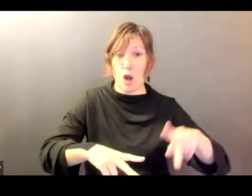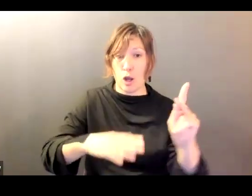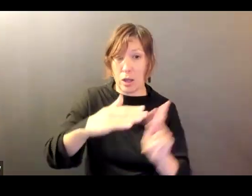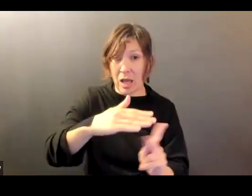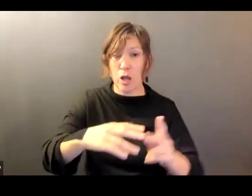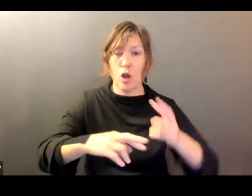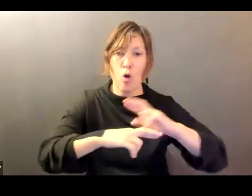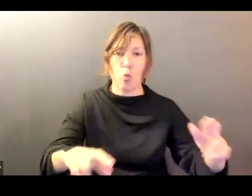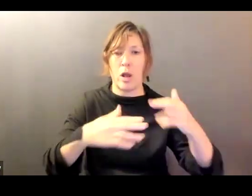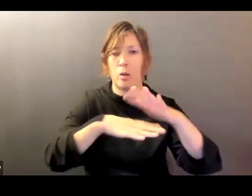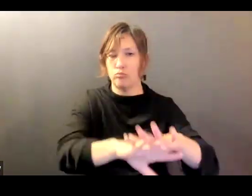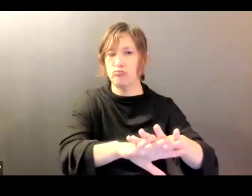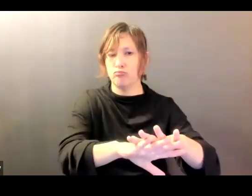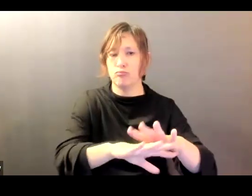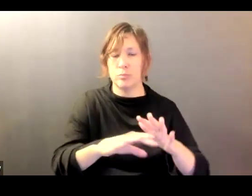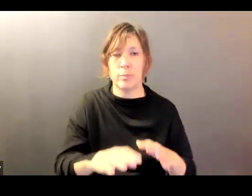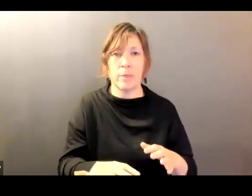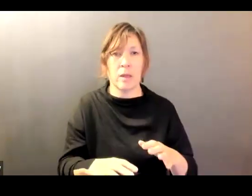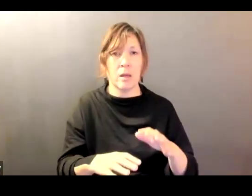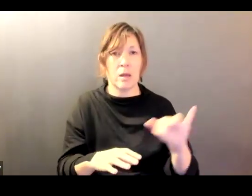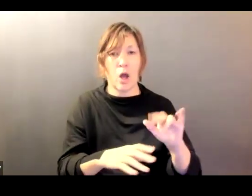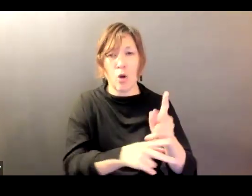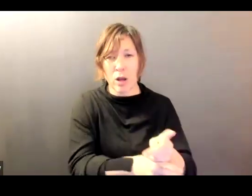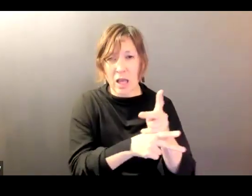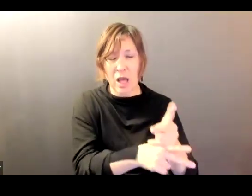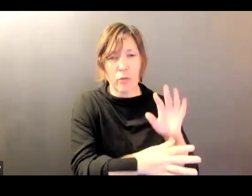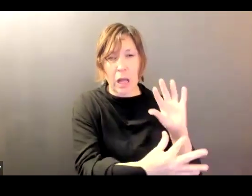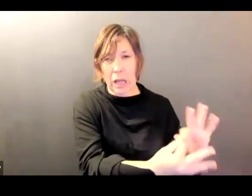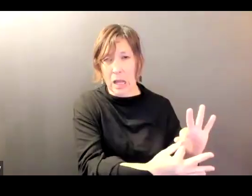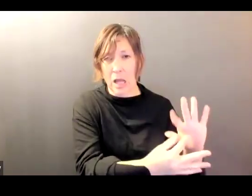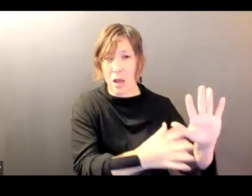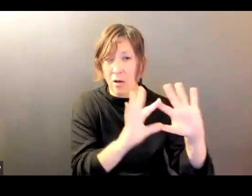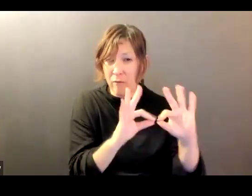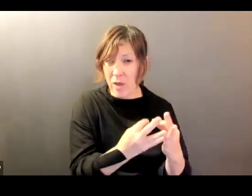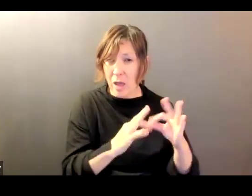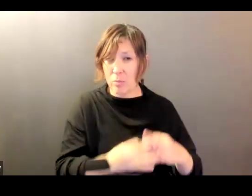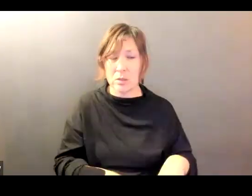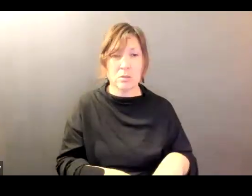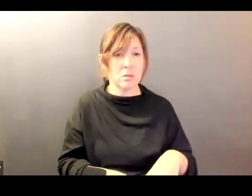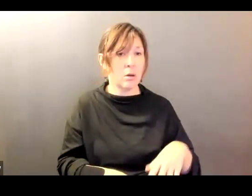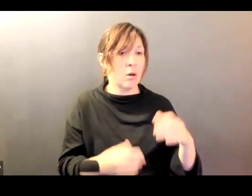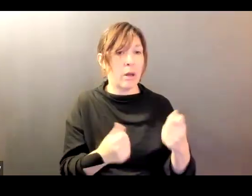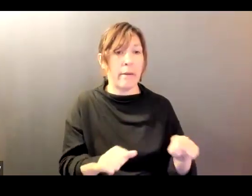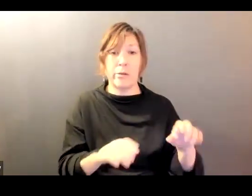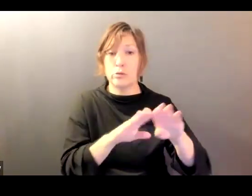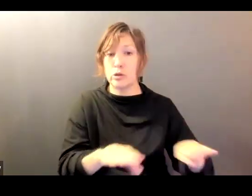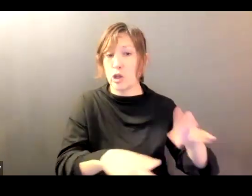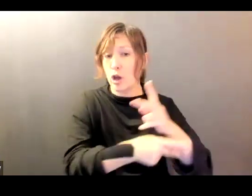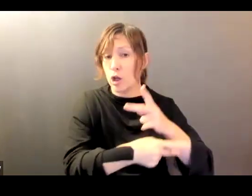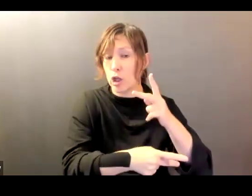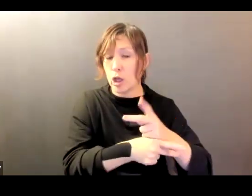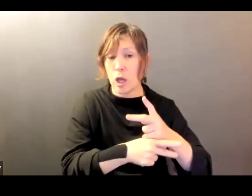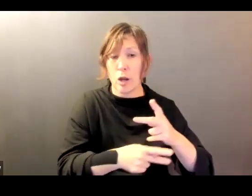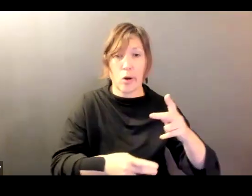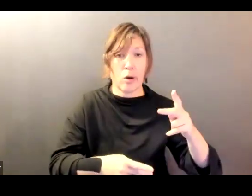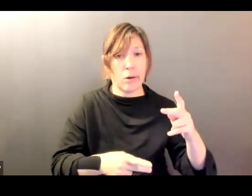environment. We work really, really carefully with the families and with any child care providers to make sure that we're really on board with what